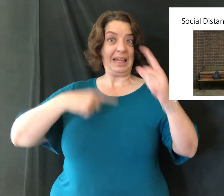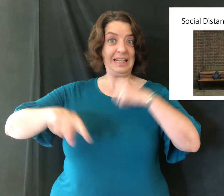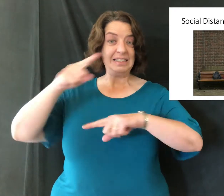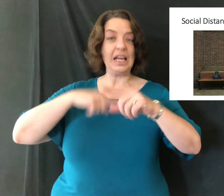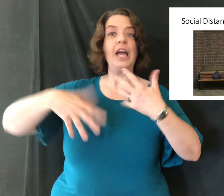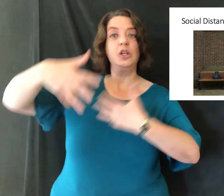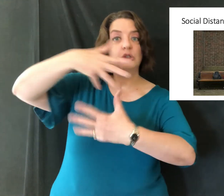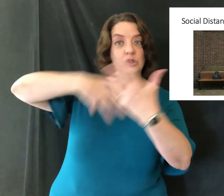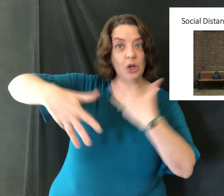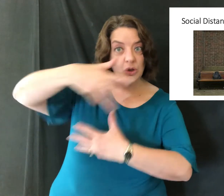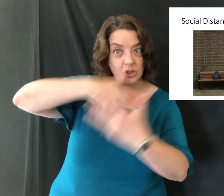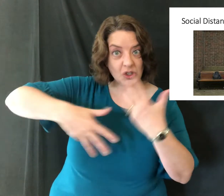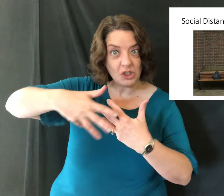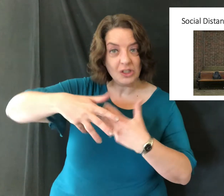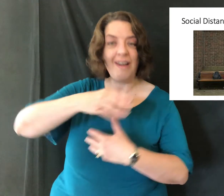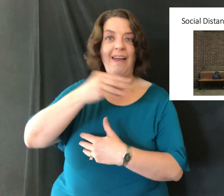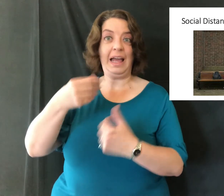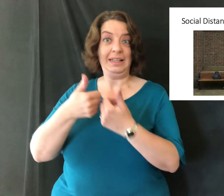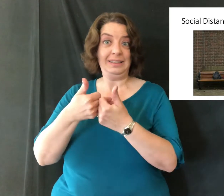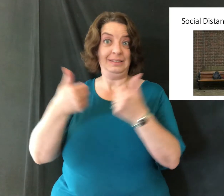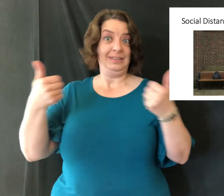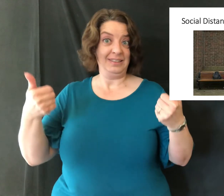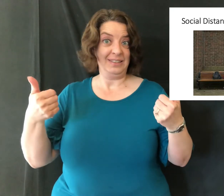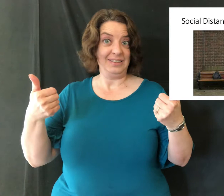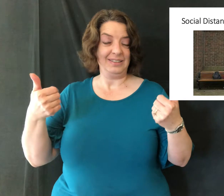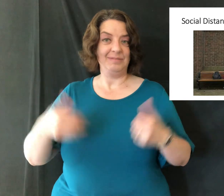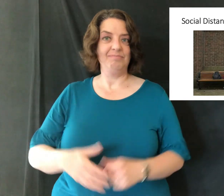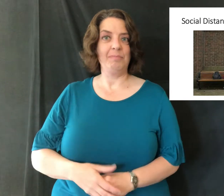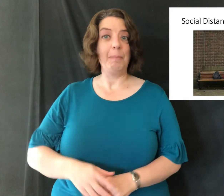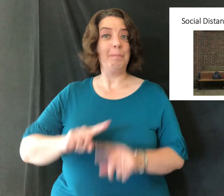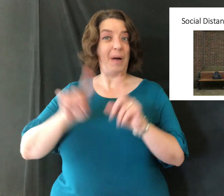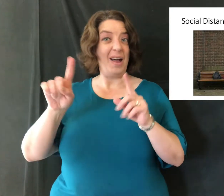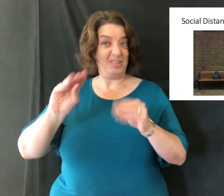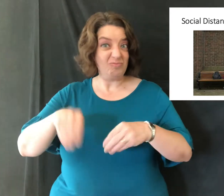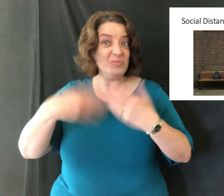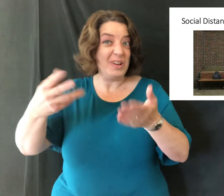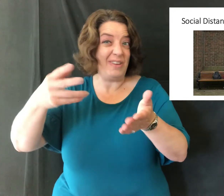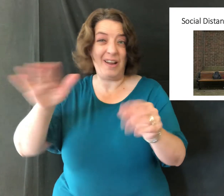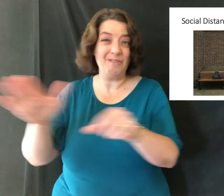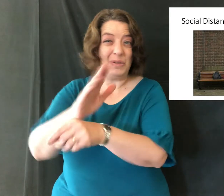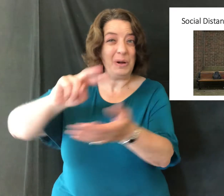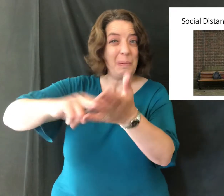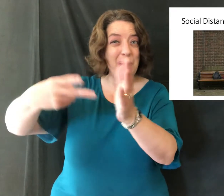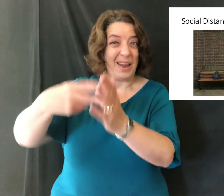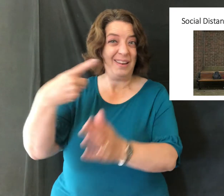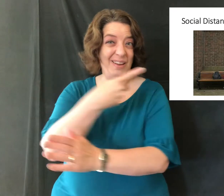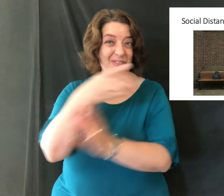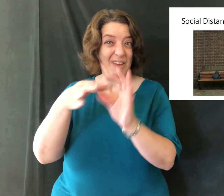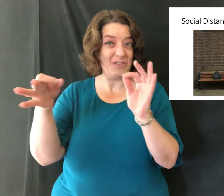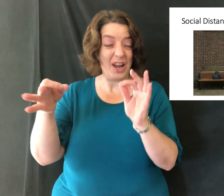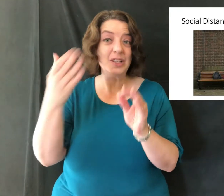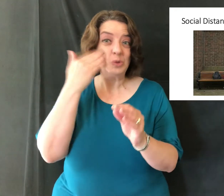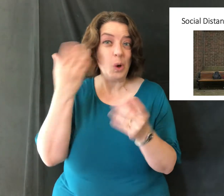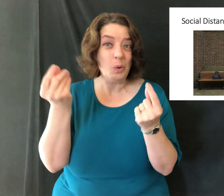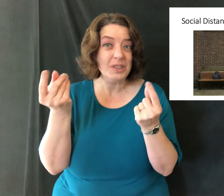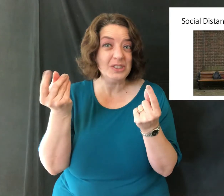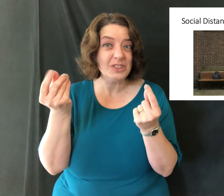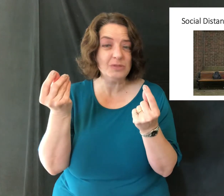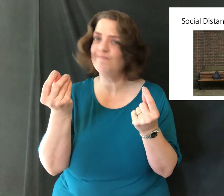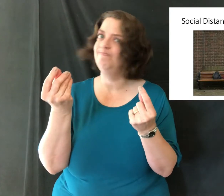I can sign the words social and distance, but does that provide the full meaning of what that phrase means? Does that